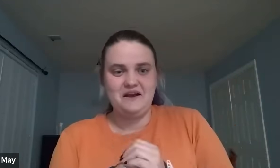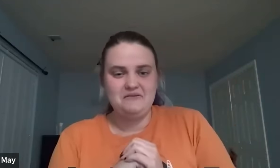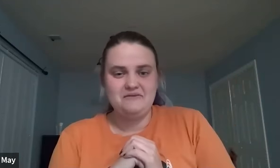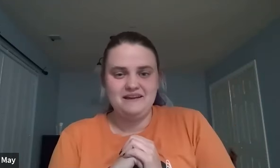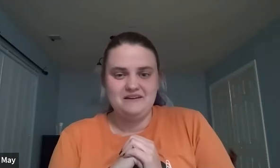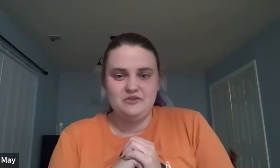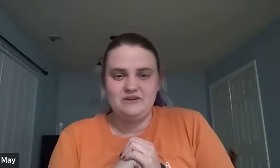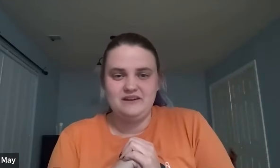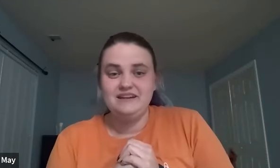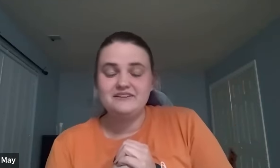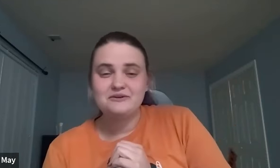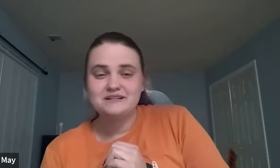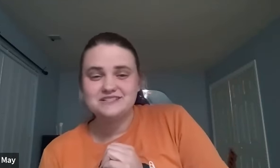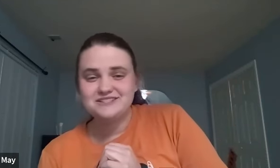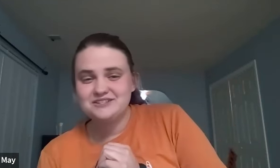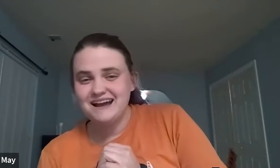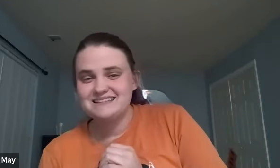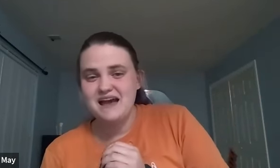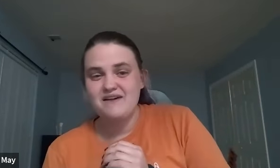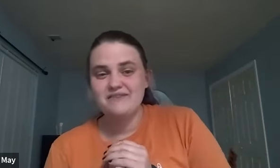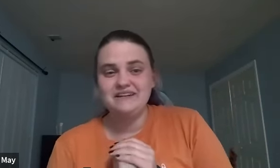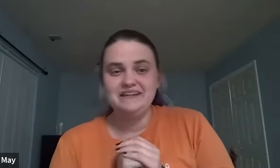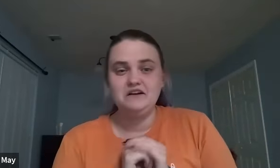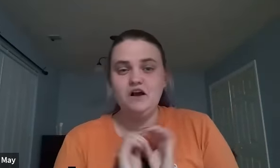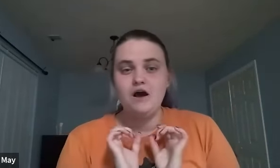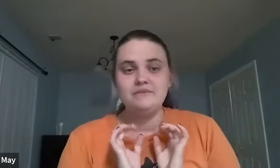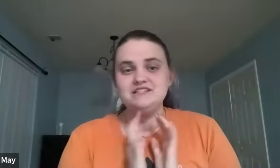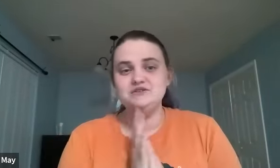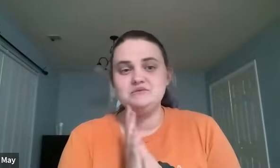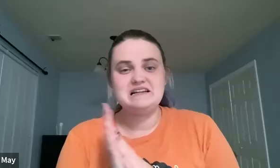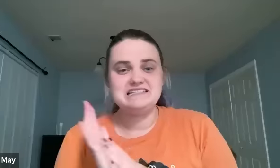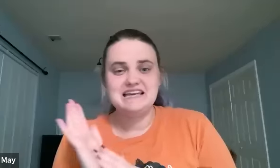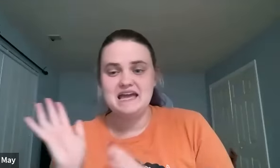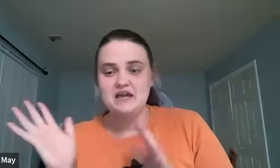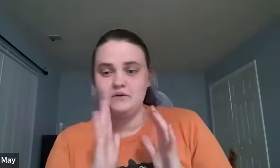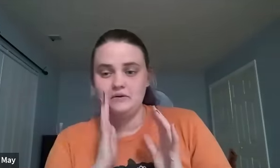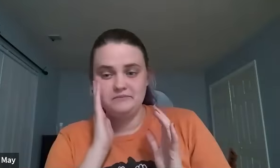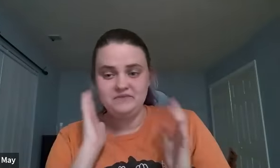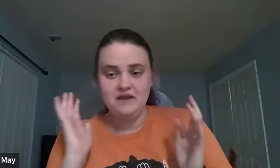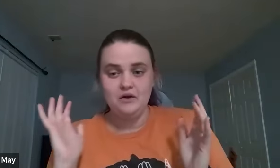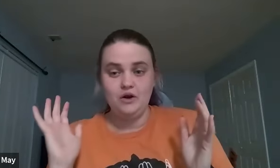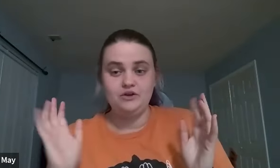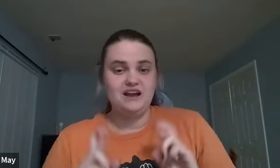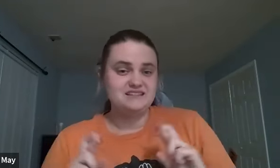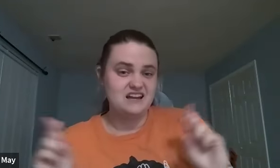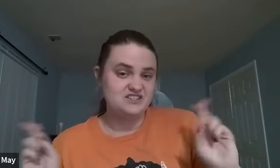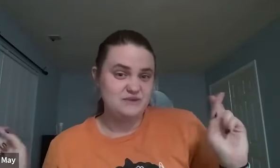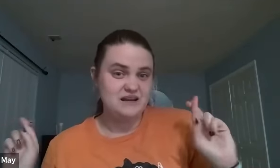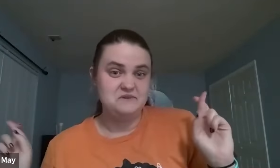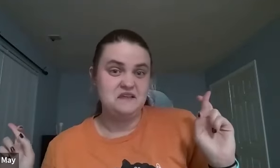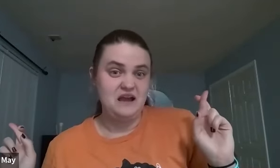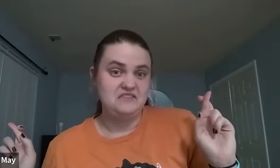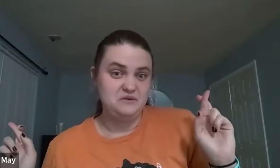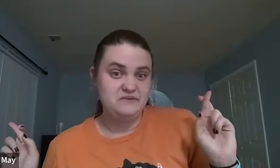All right. Are there any other questions you guys have? Any comments you want to say? Or are you guys kind of just ready to be like, I think we've got